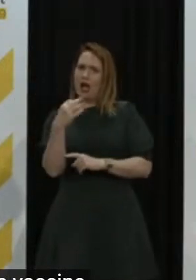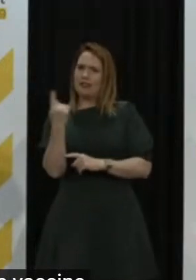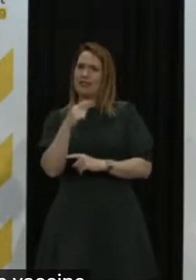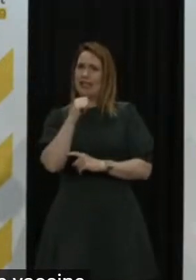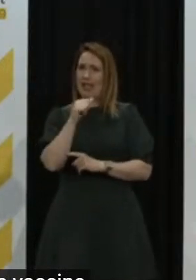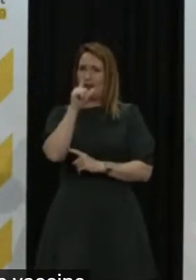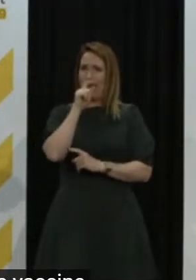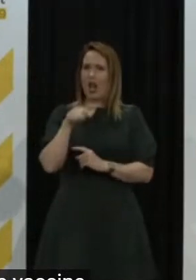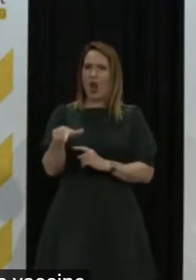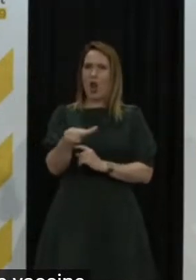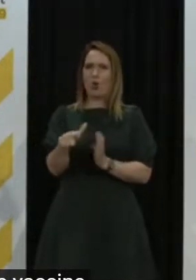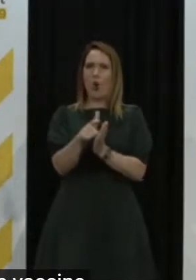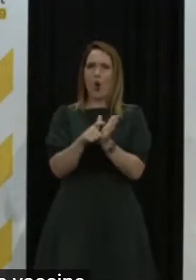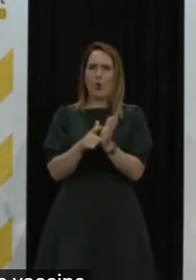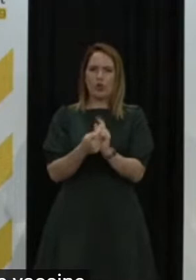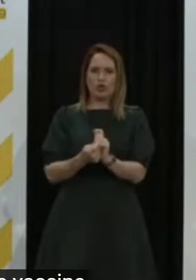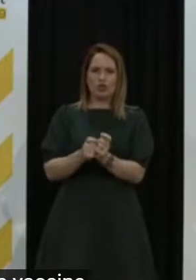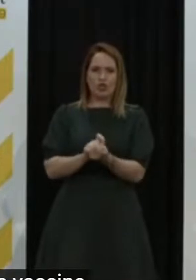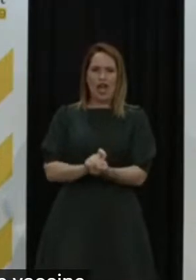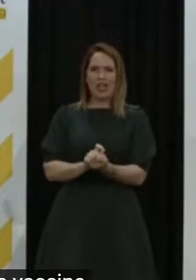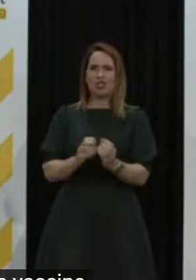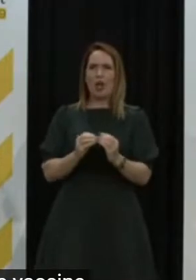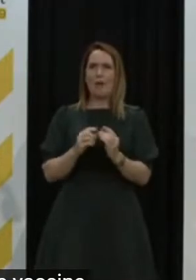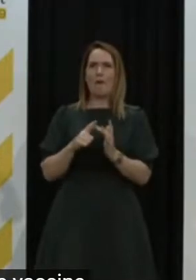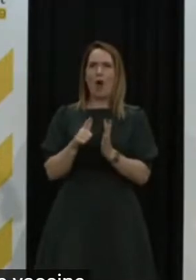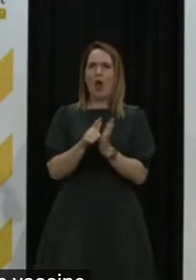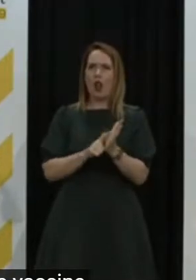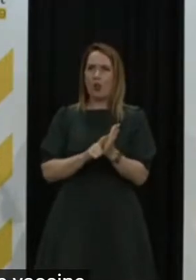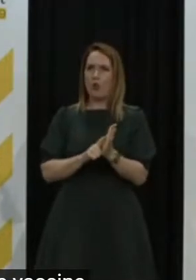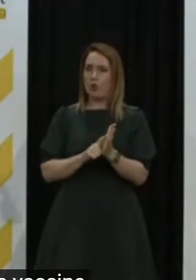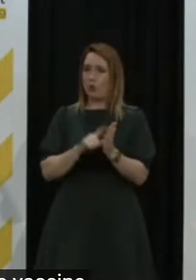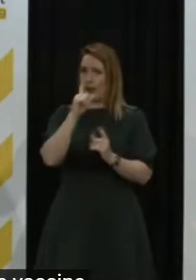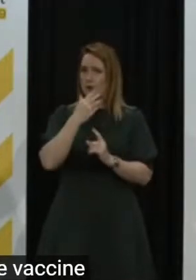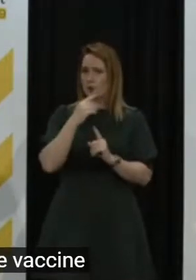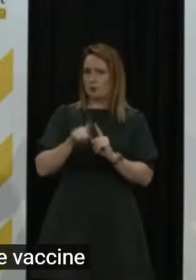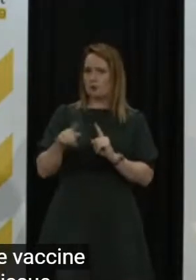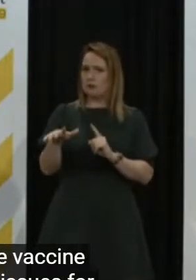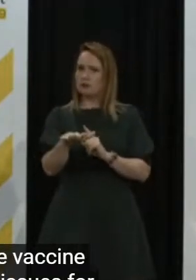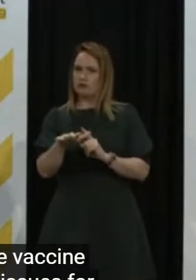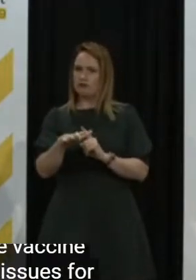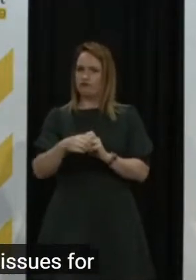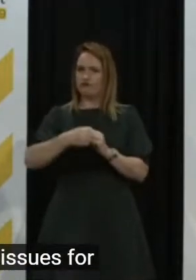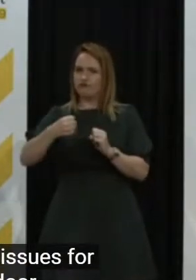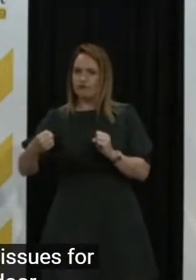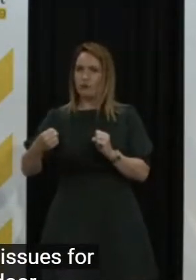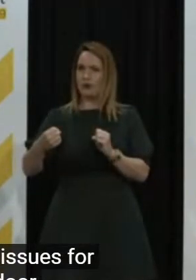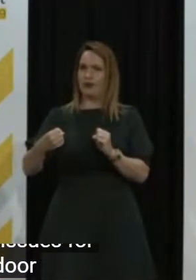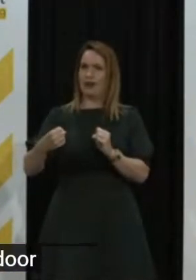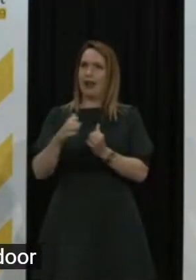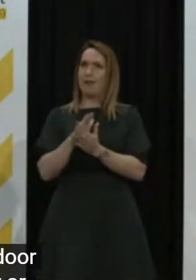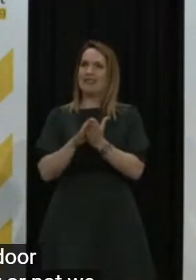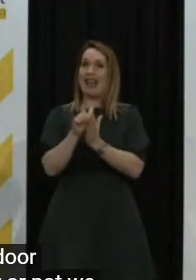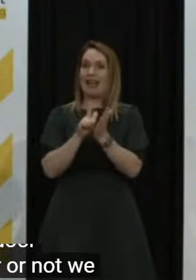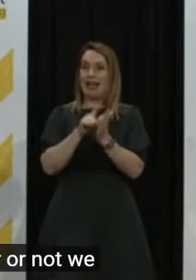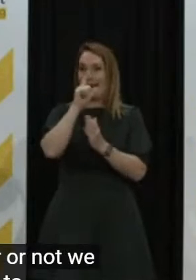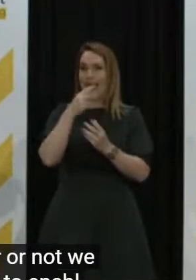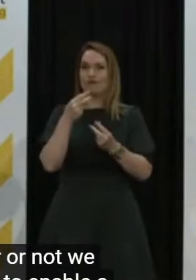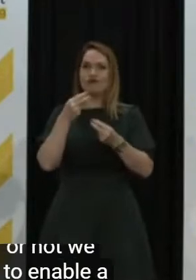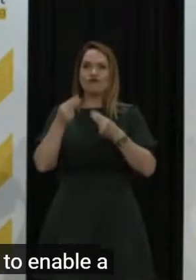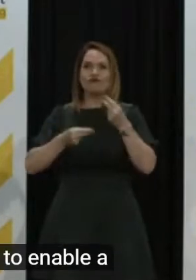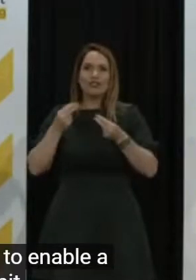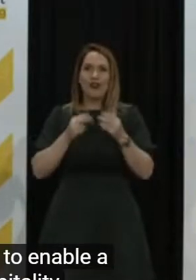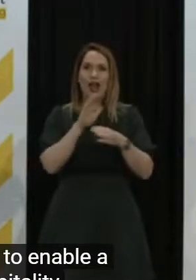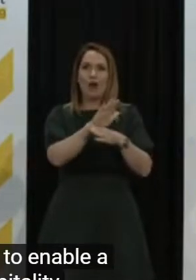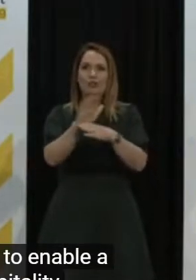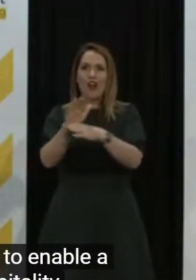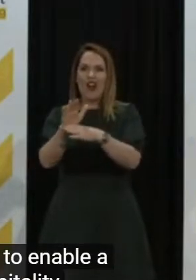to enable a larger range of hospitality venues to be able to legally hold al fresco dining. We looked at